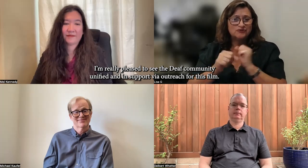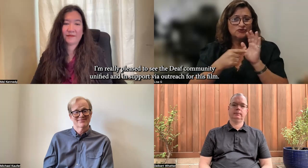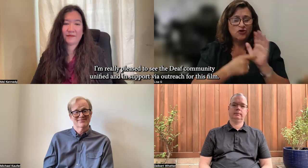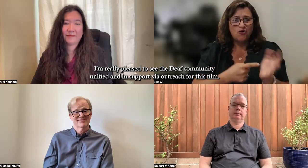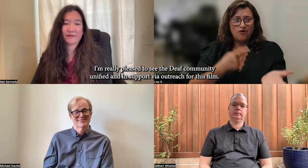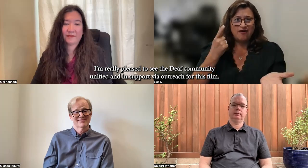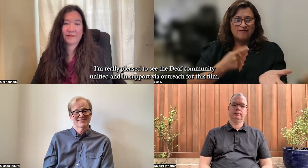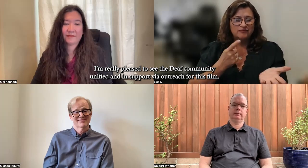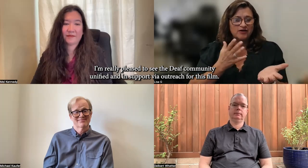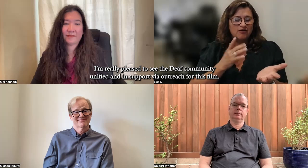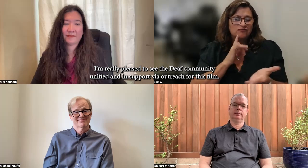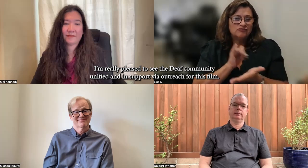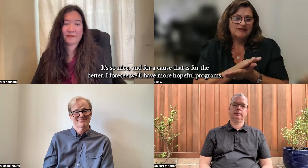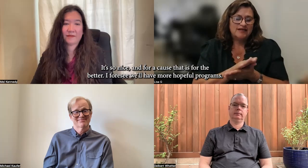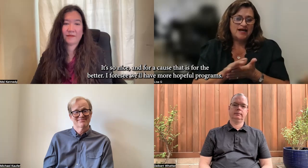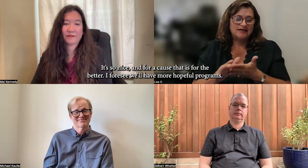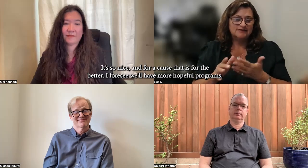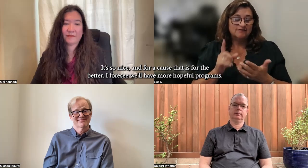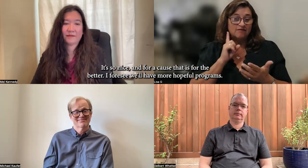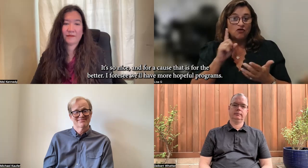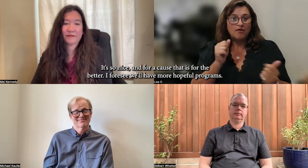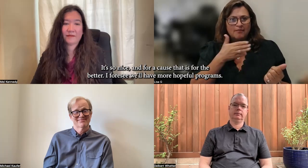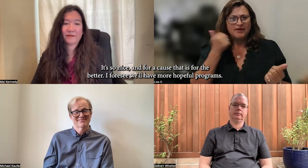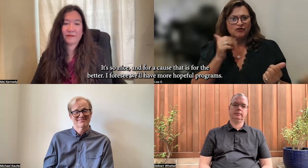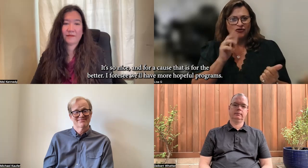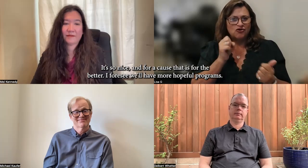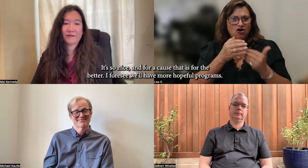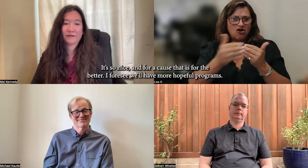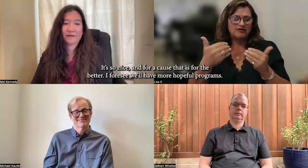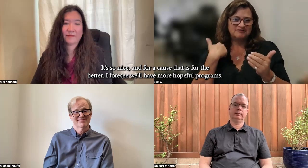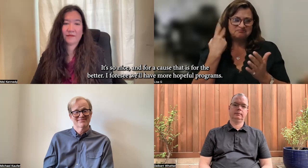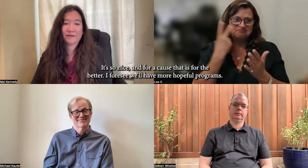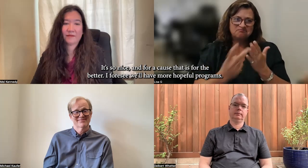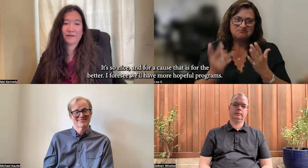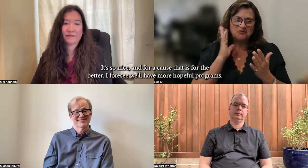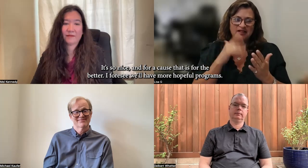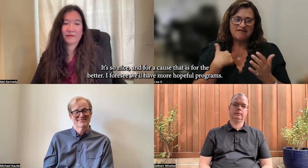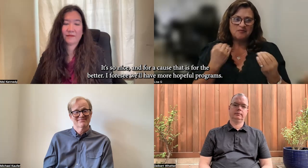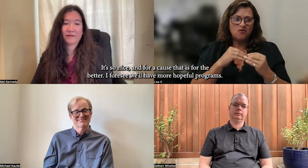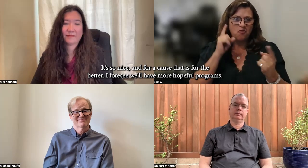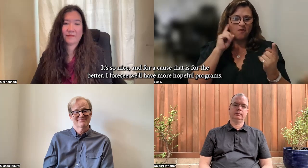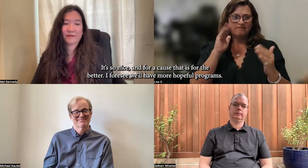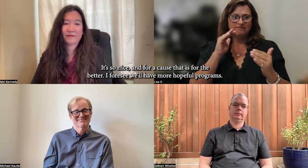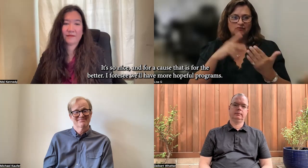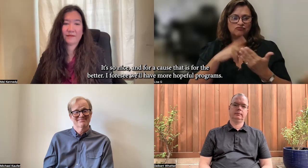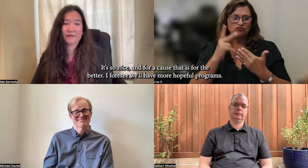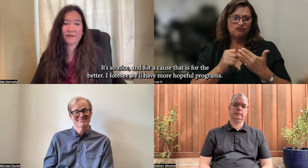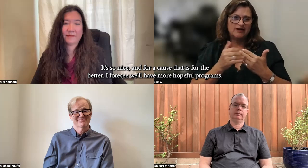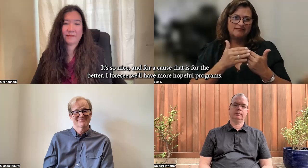film. It's so nice, and for a cause that is for the better. I foresee we'll have more hopeful programs.